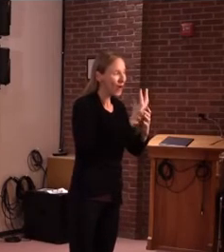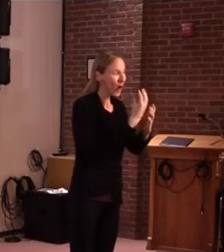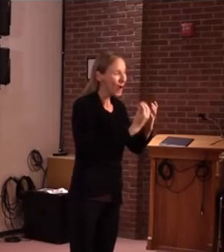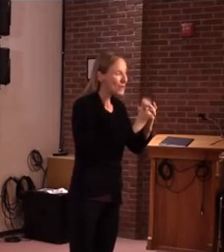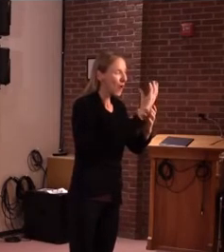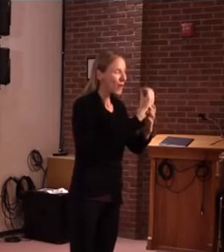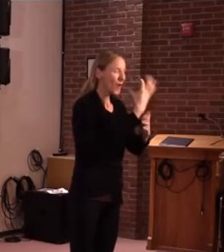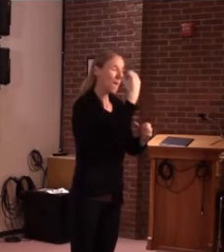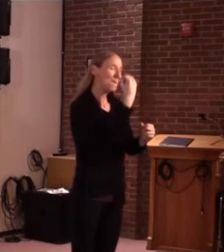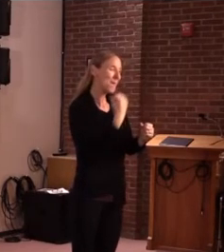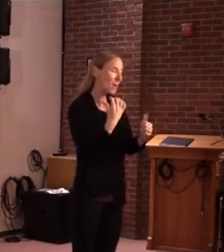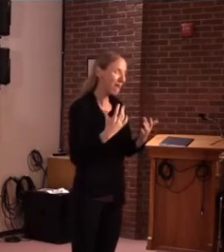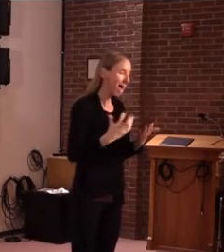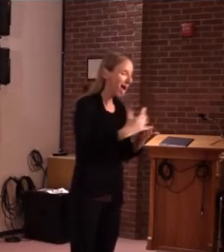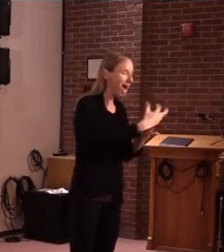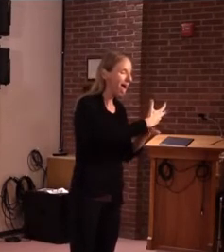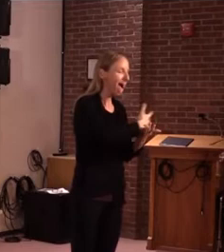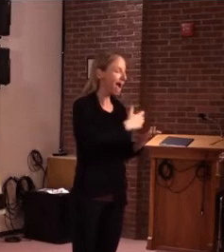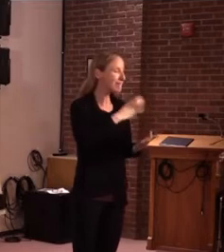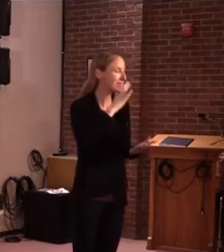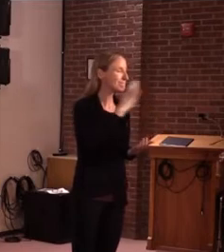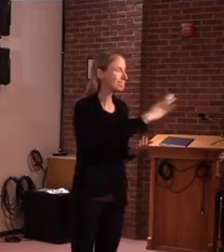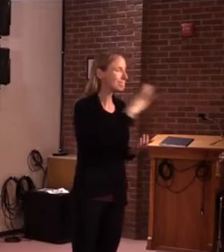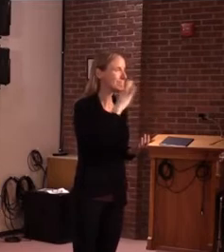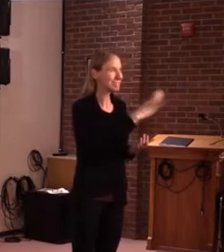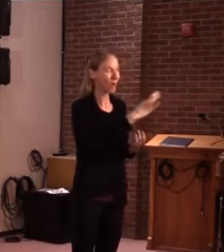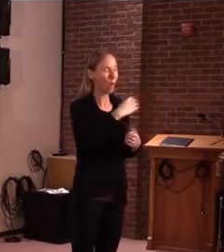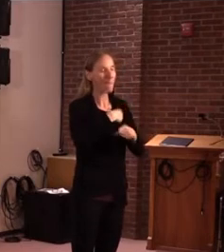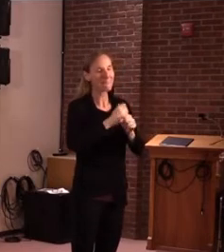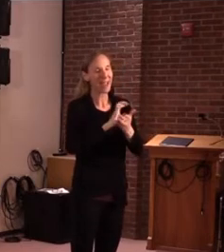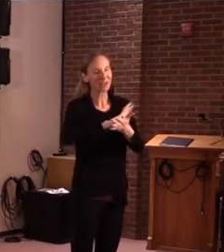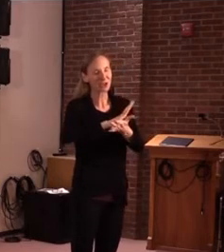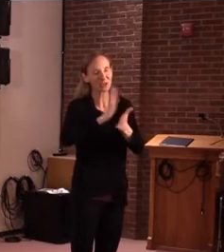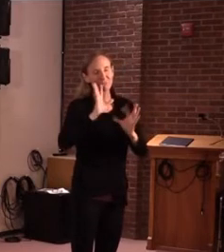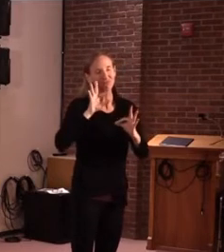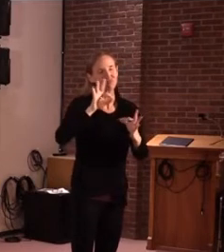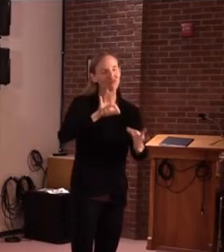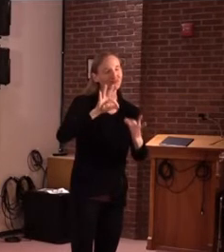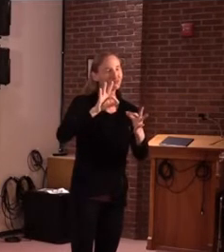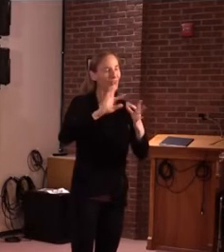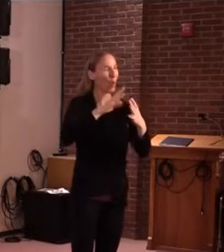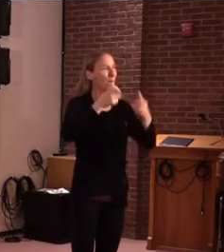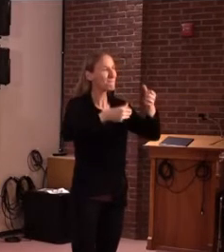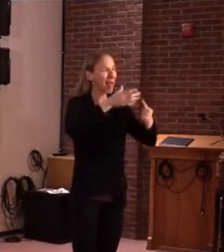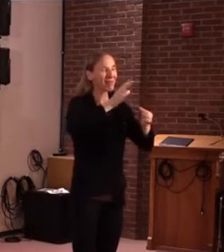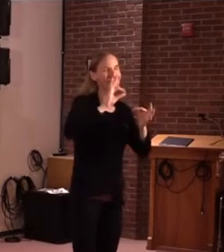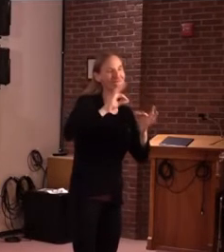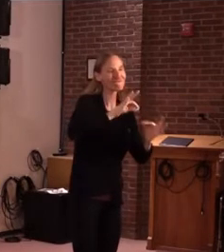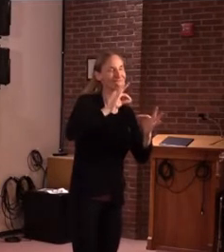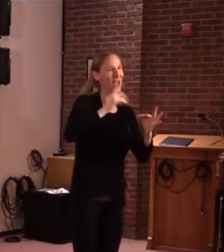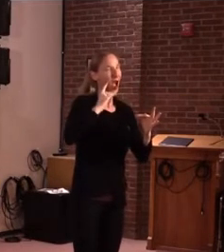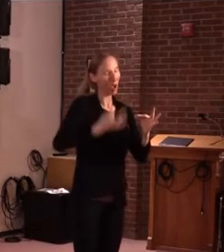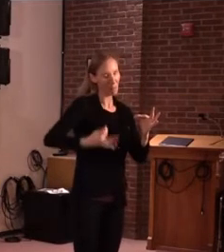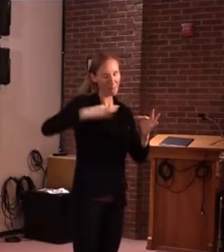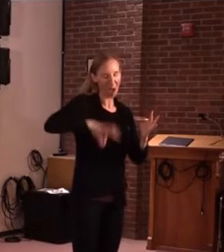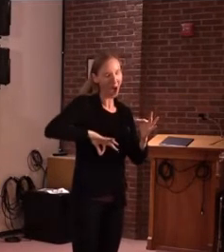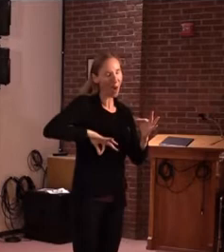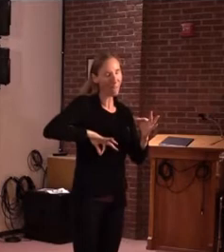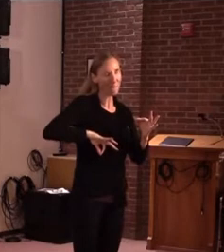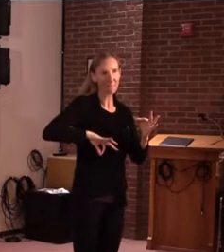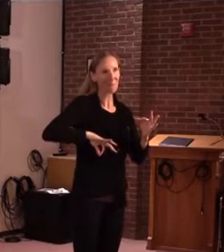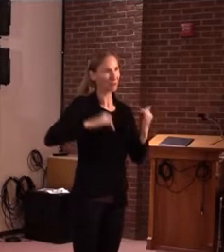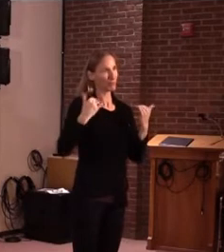good crop, or you produce some quality milk, or you make some cheese, and those are the rewards. But right now, it's about survival